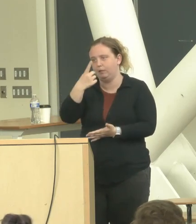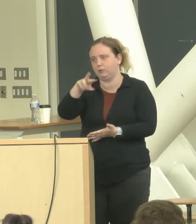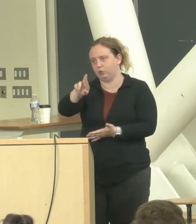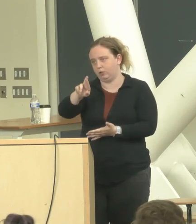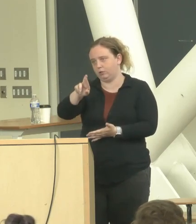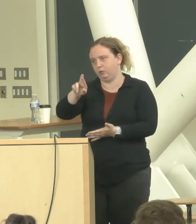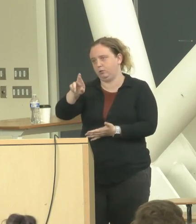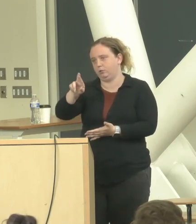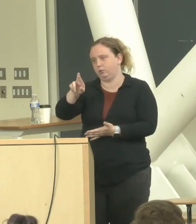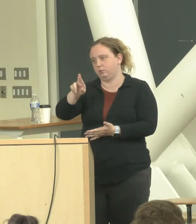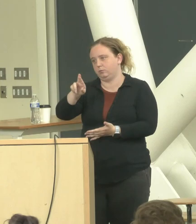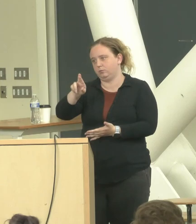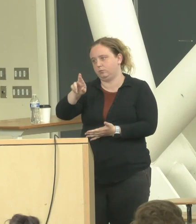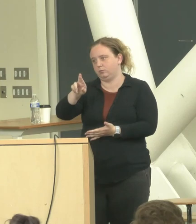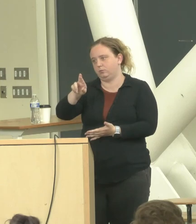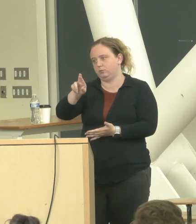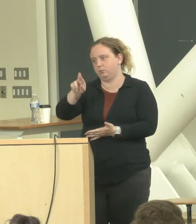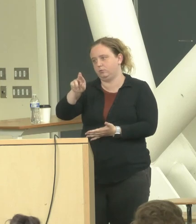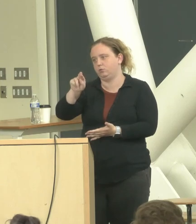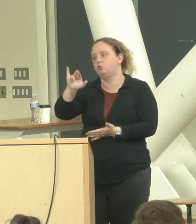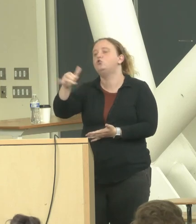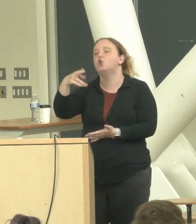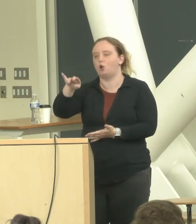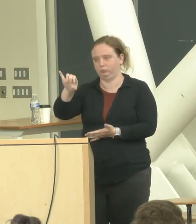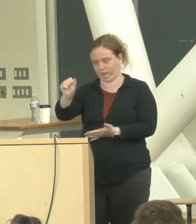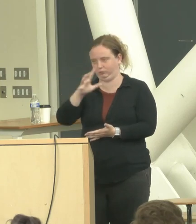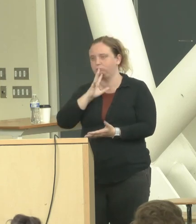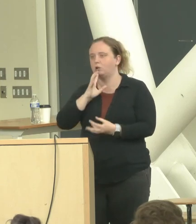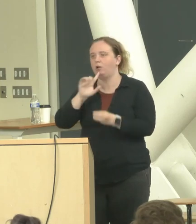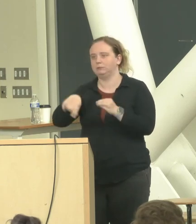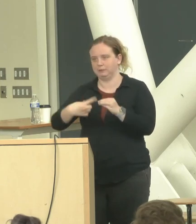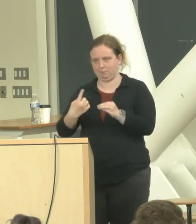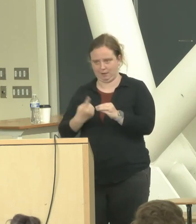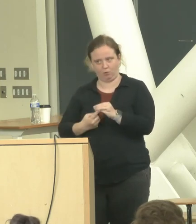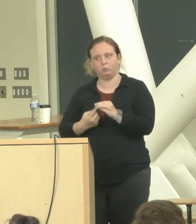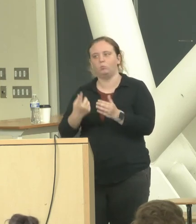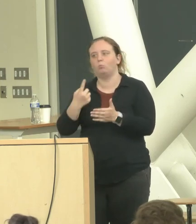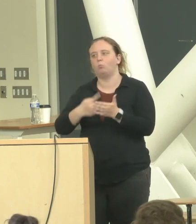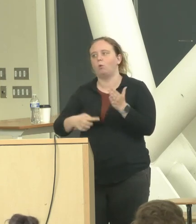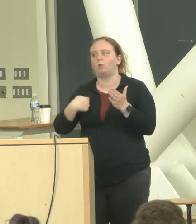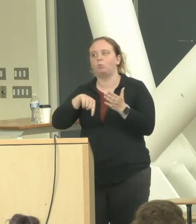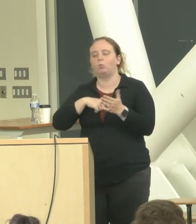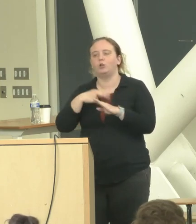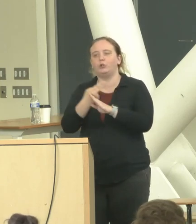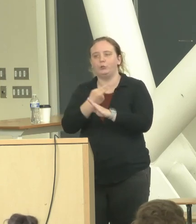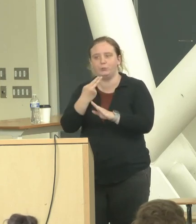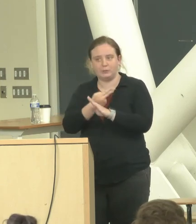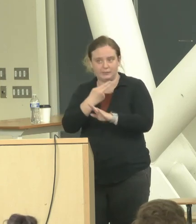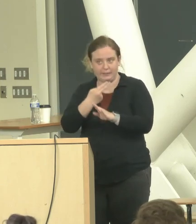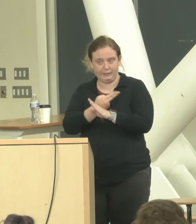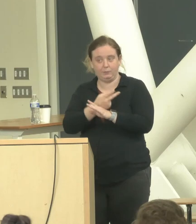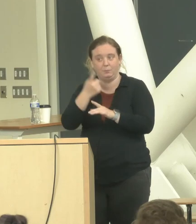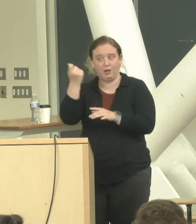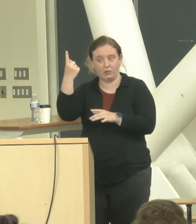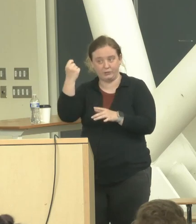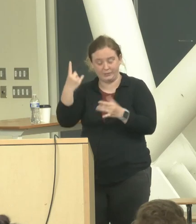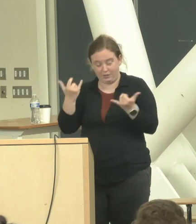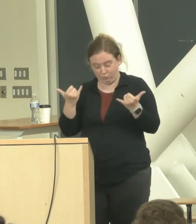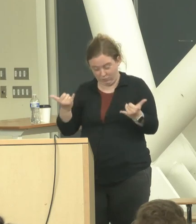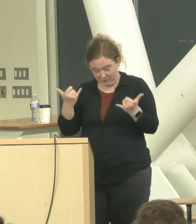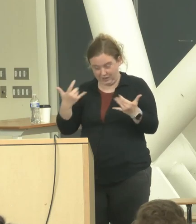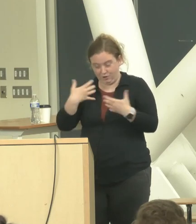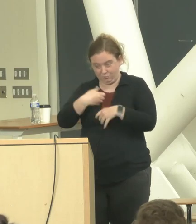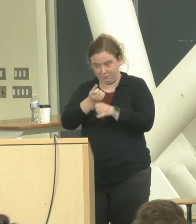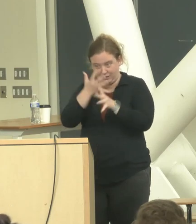using to drive a potential recommendation. Again, we're not making decisions right now. We're just trying to assemble a